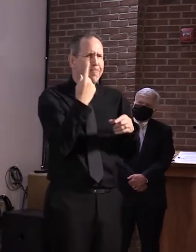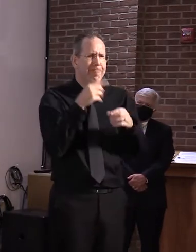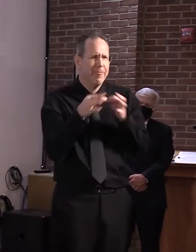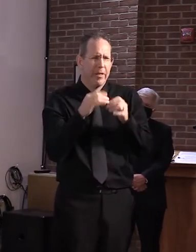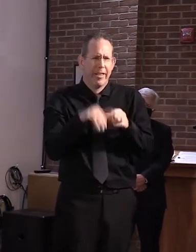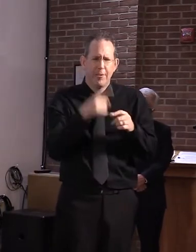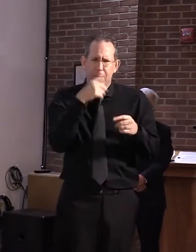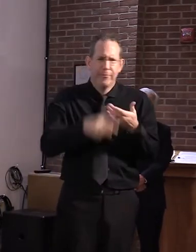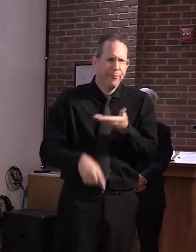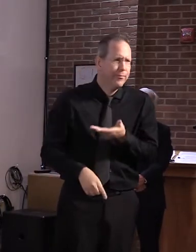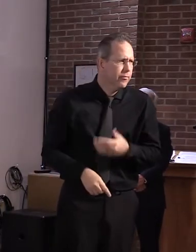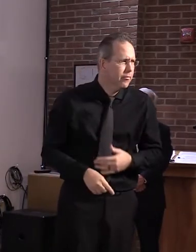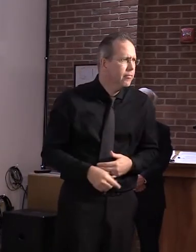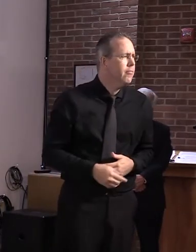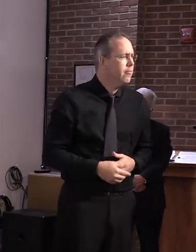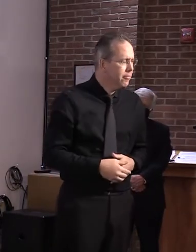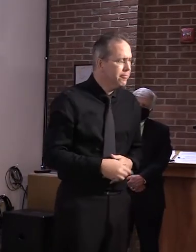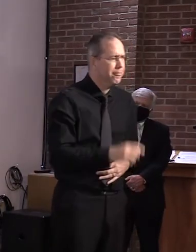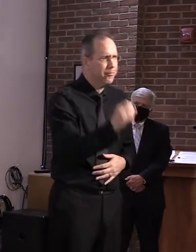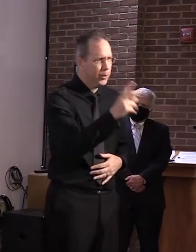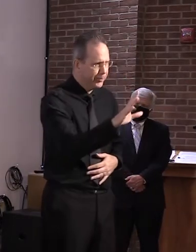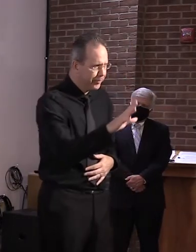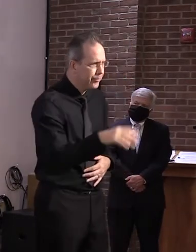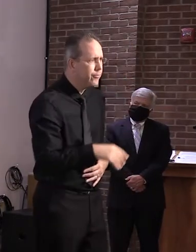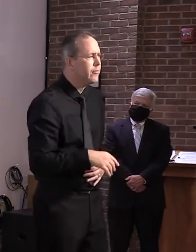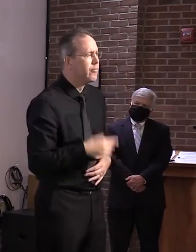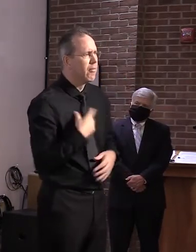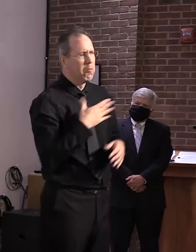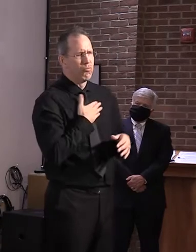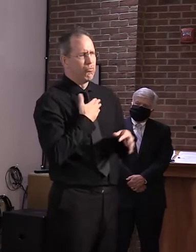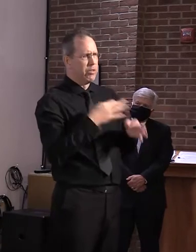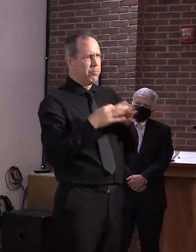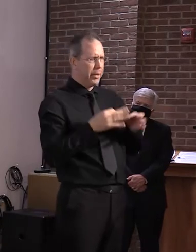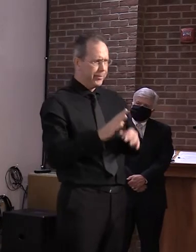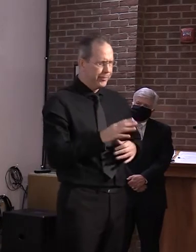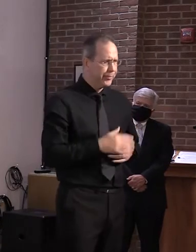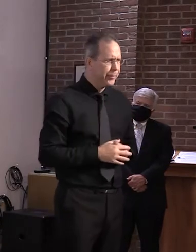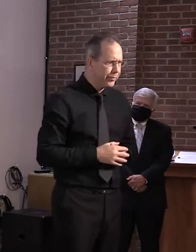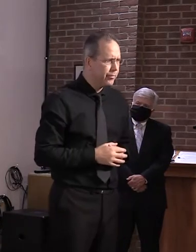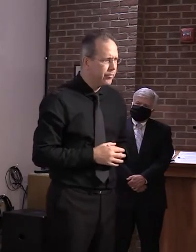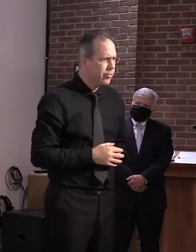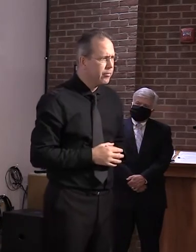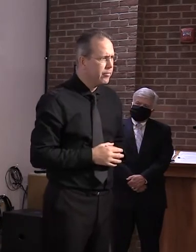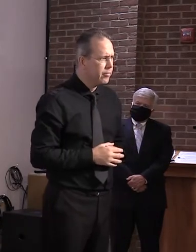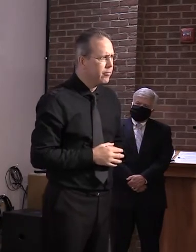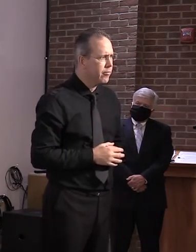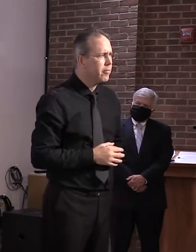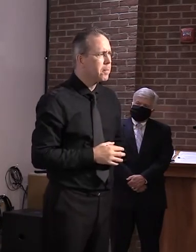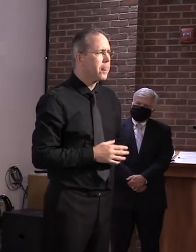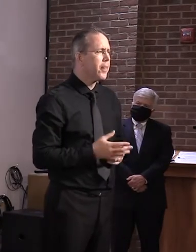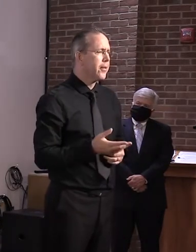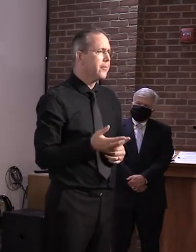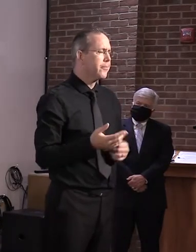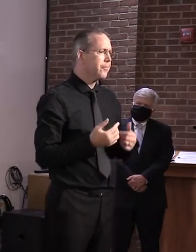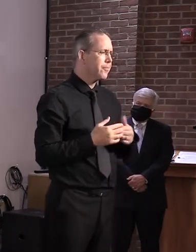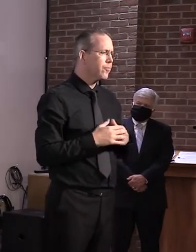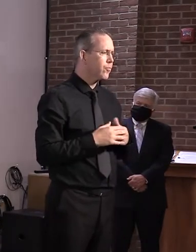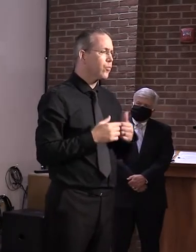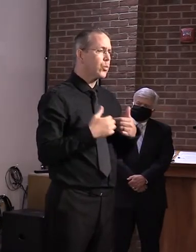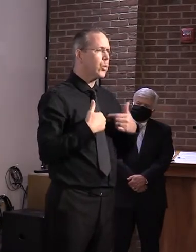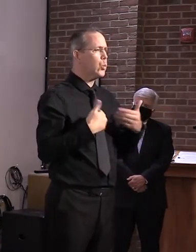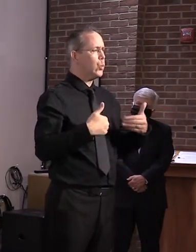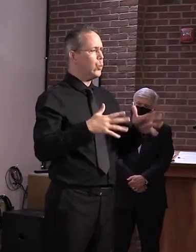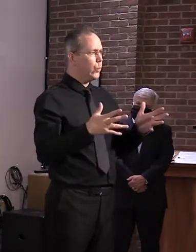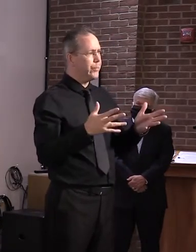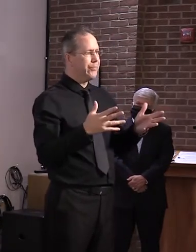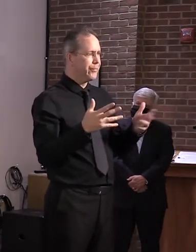it's a well-known fact that there's been I can use the word, I believe, dramatic downturn in the